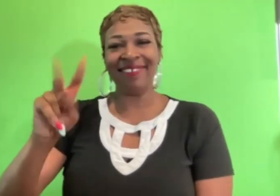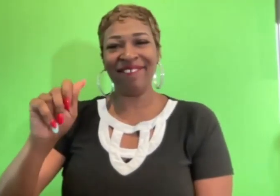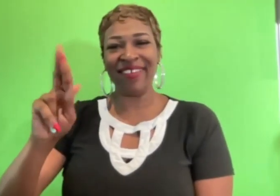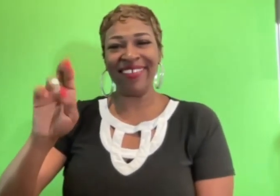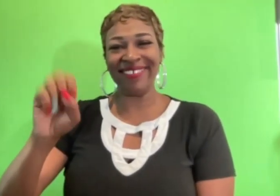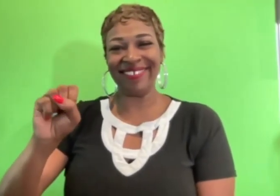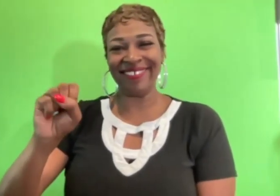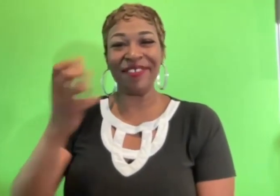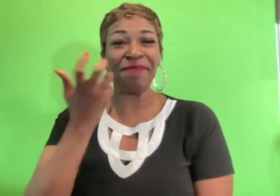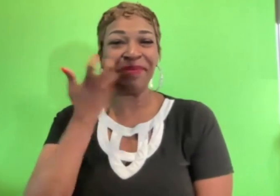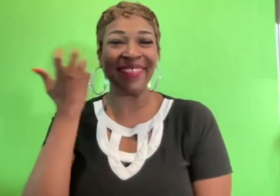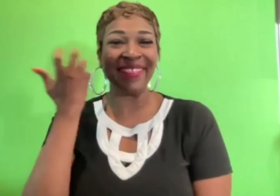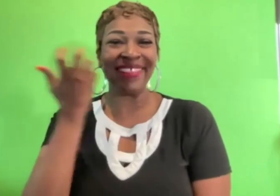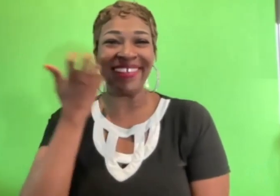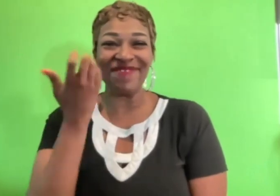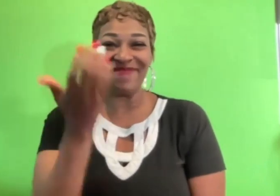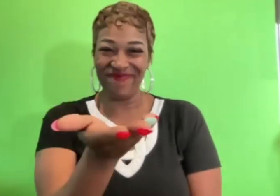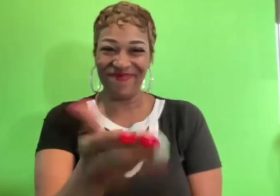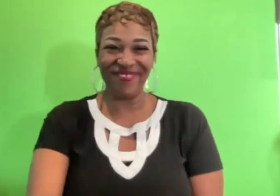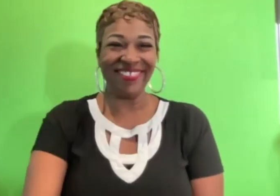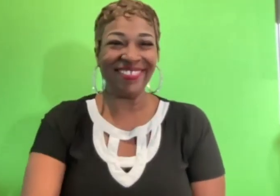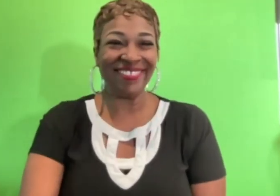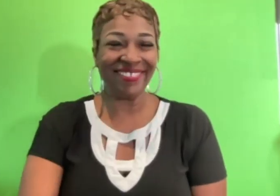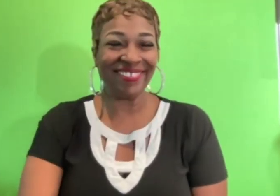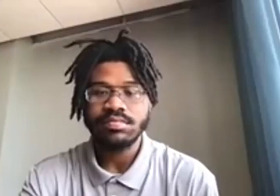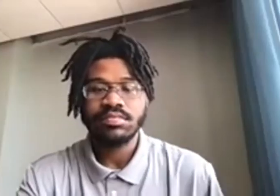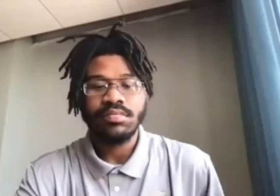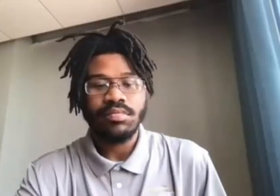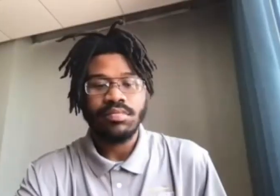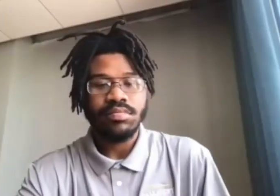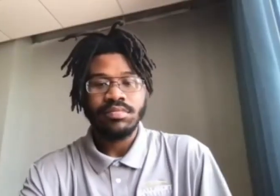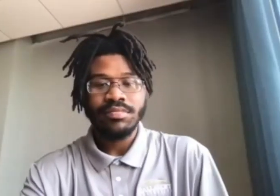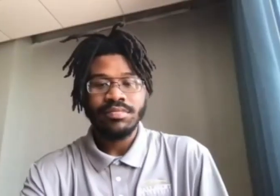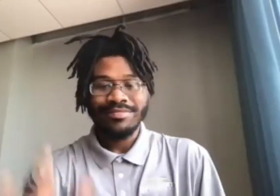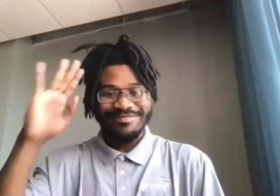University. Menelik Tavares, can you introduce yourself?